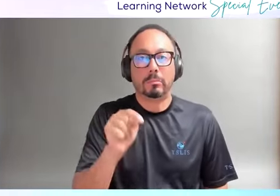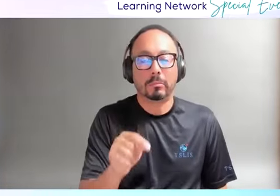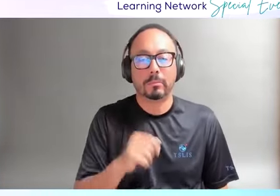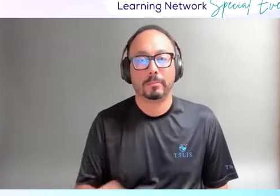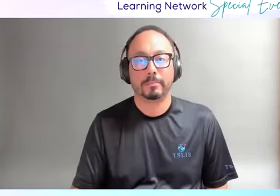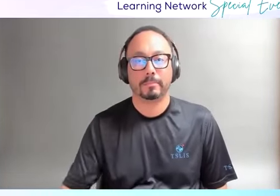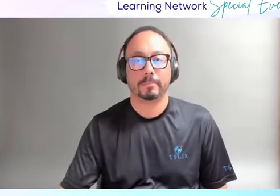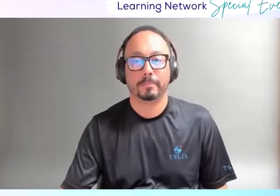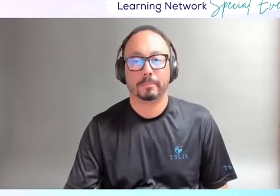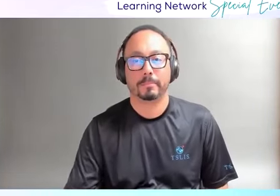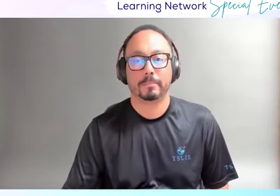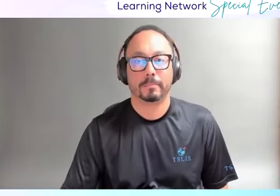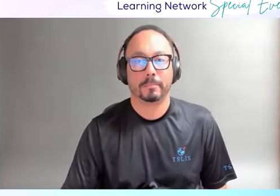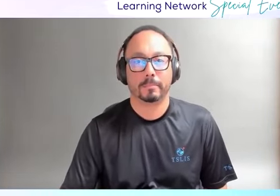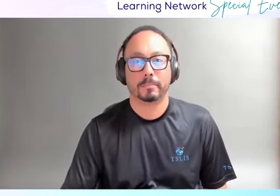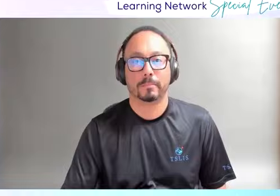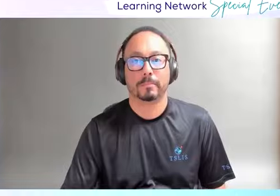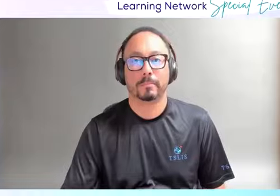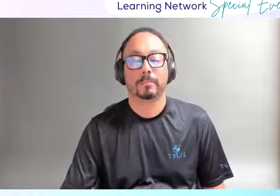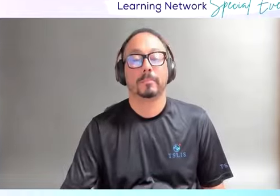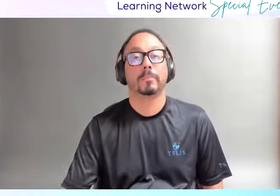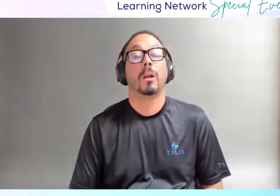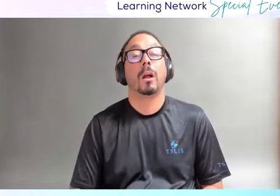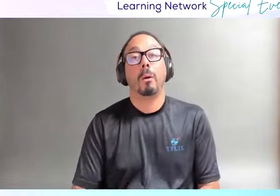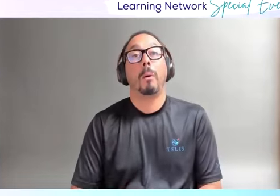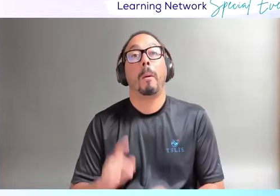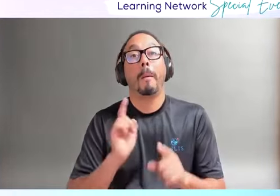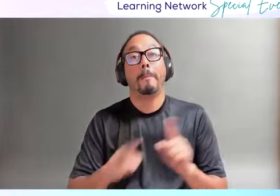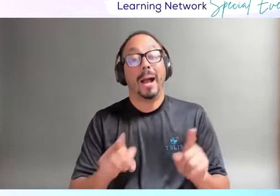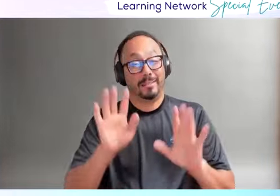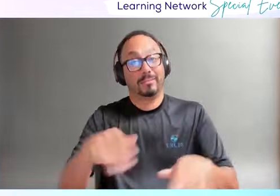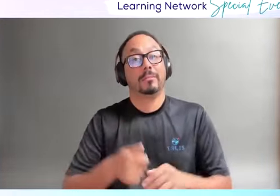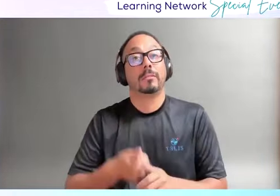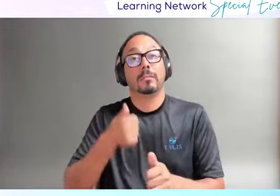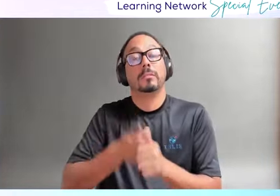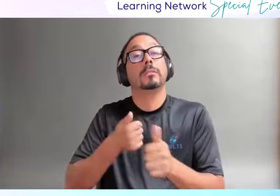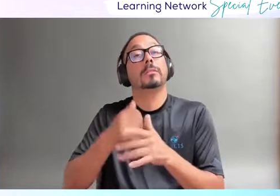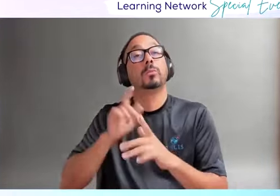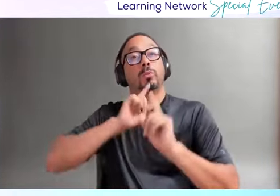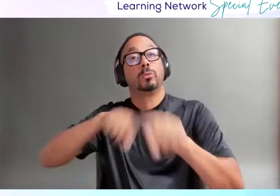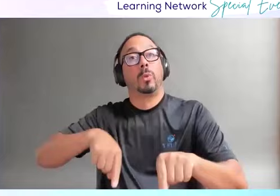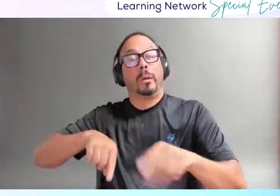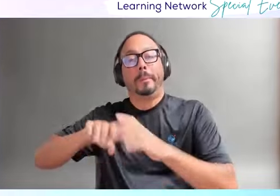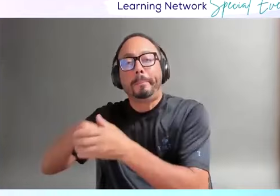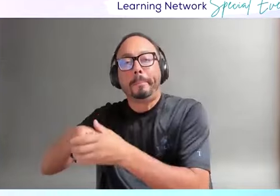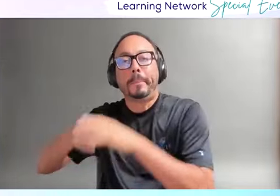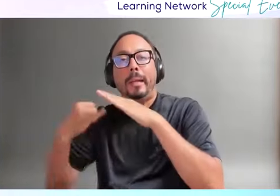say that our responses are still very siloed. And that is really something we need to